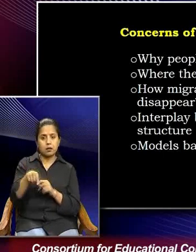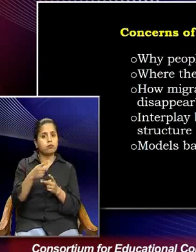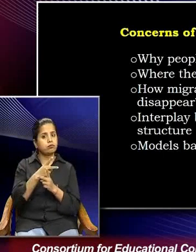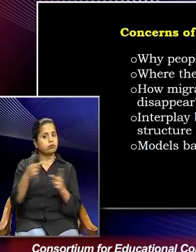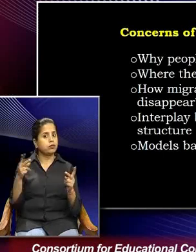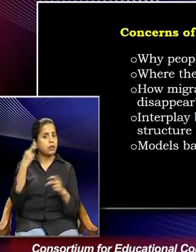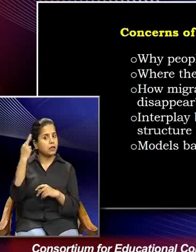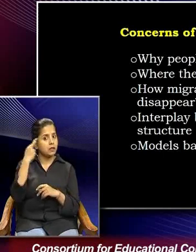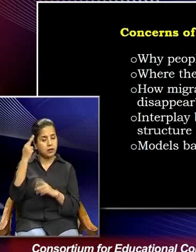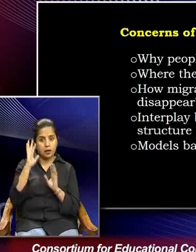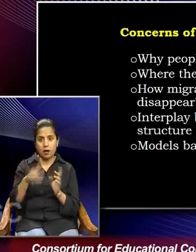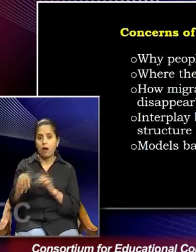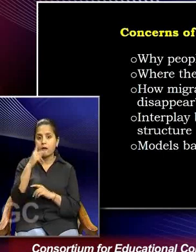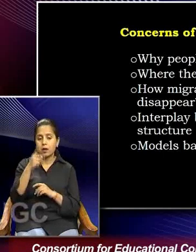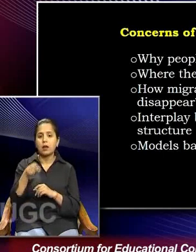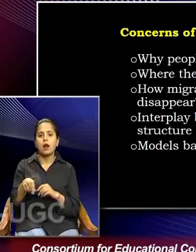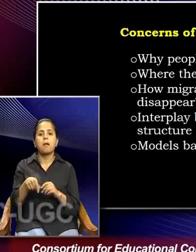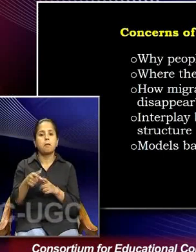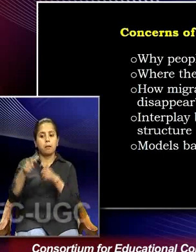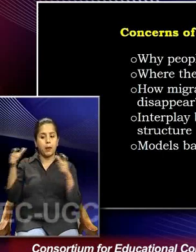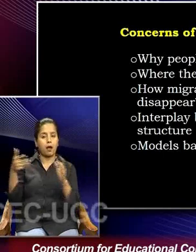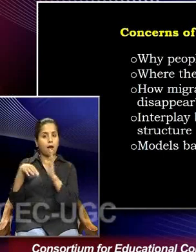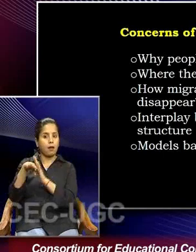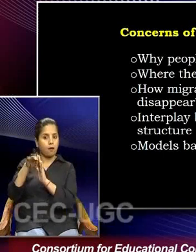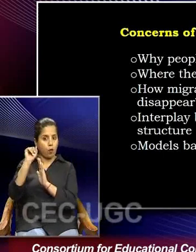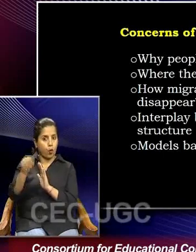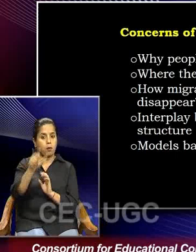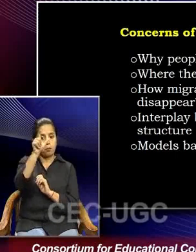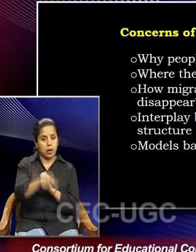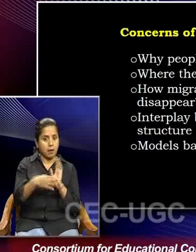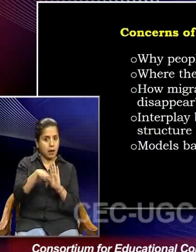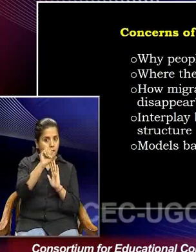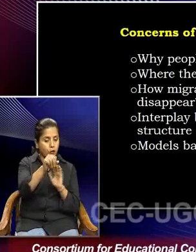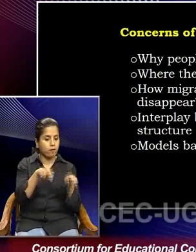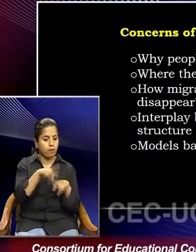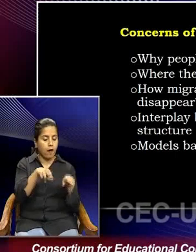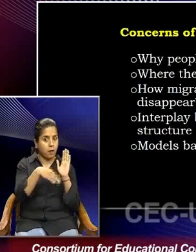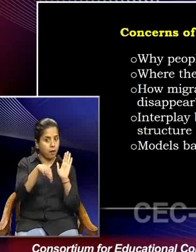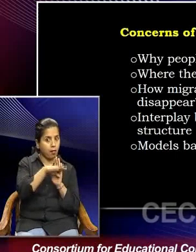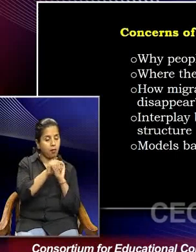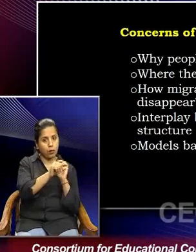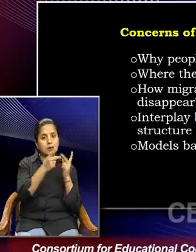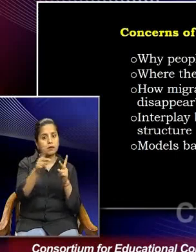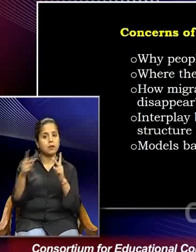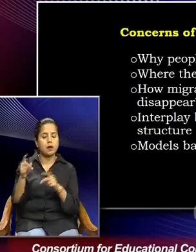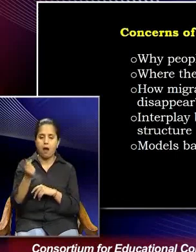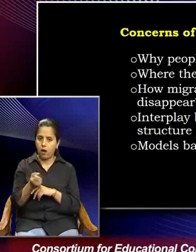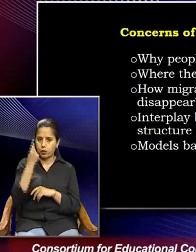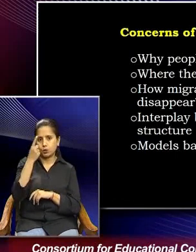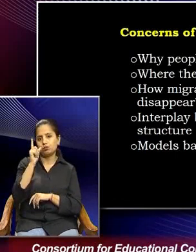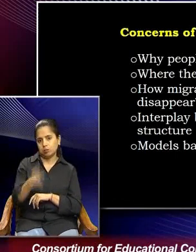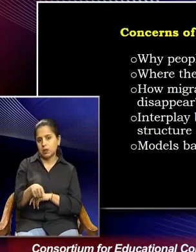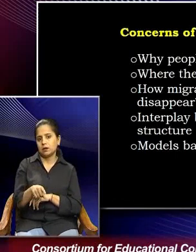multiple reasons which are working at macro level, at individual level, at family level, and they have to be understood